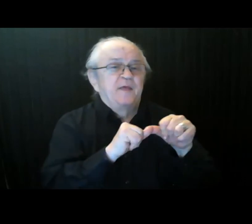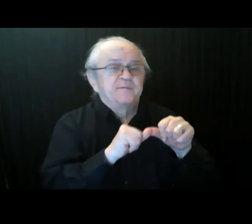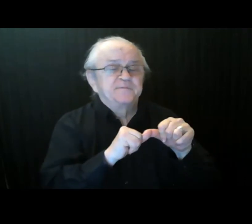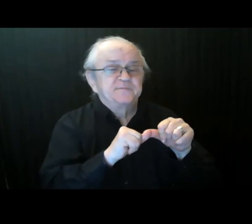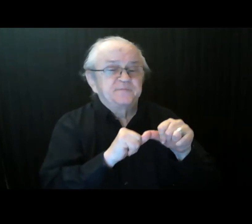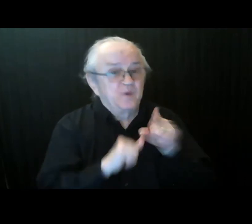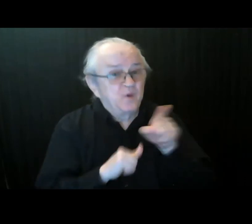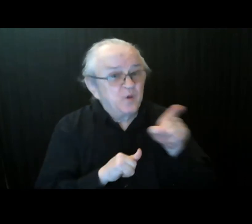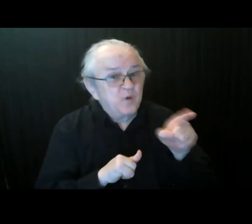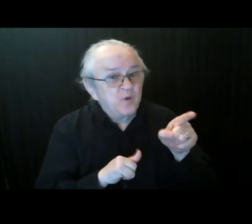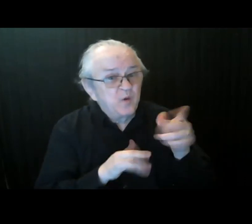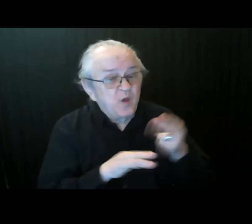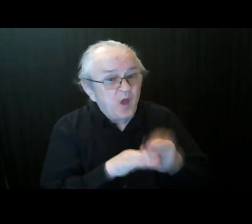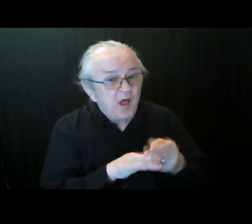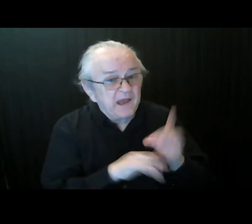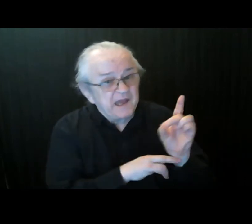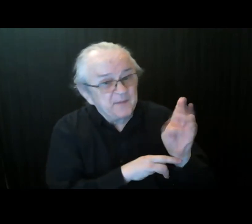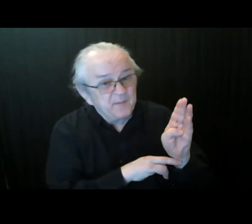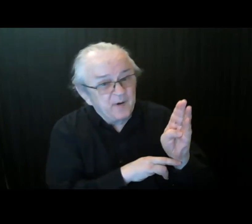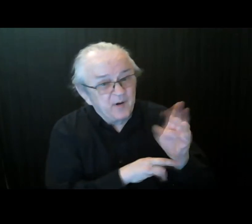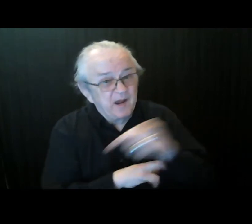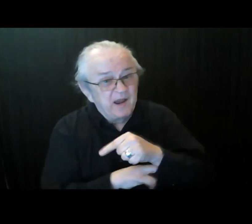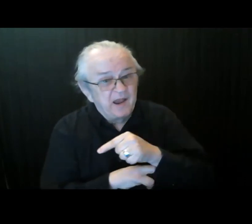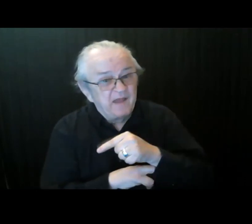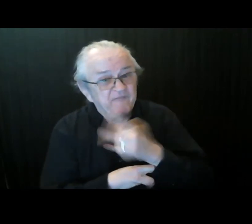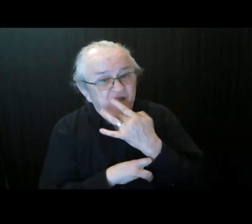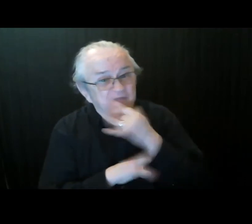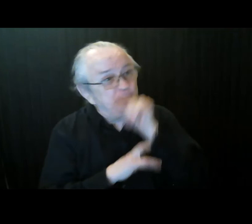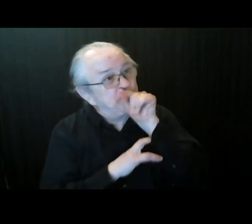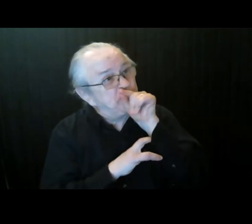you want to call him Dickie Bird, he wants to be called Peep.